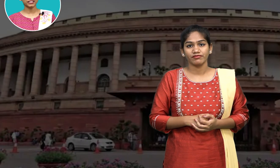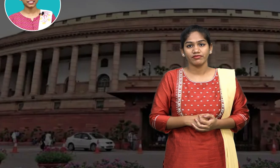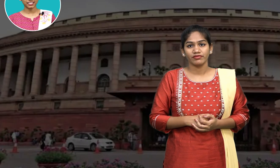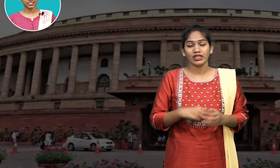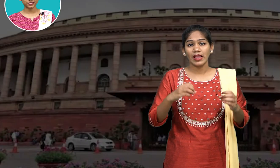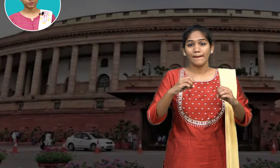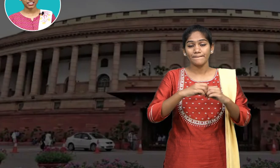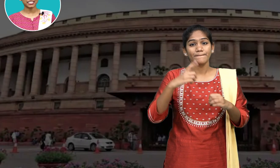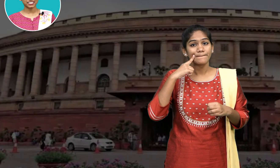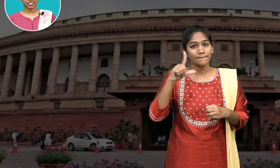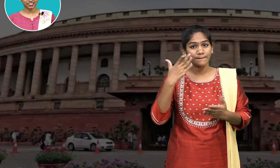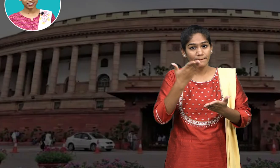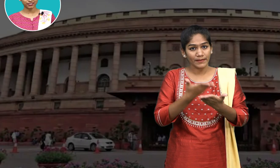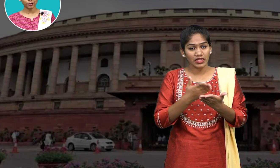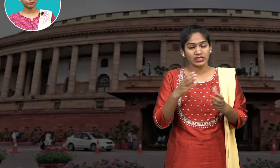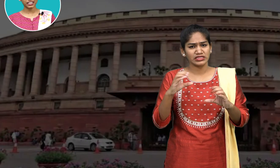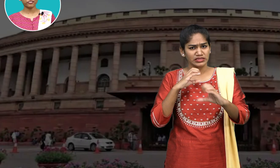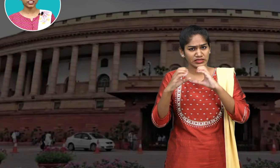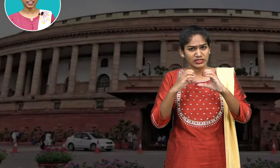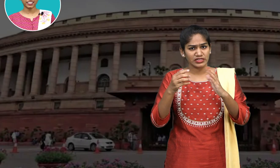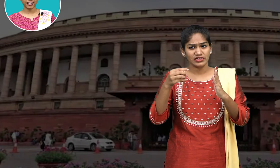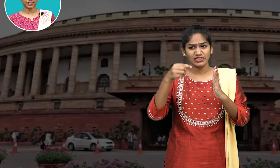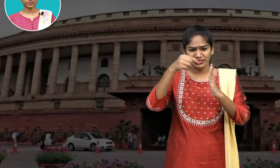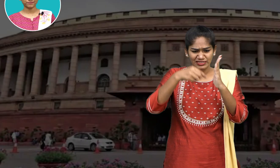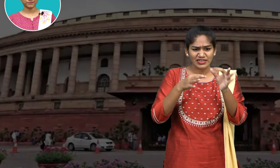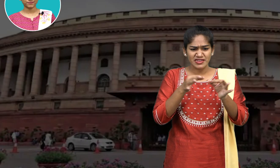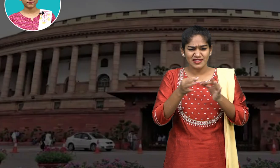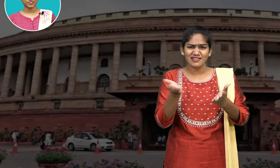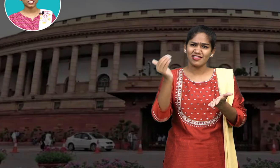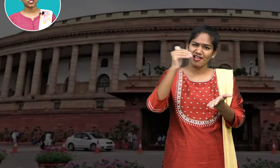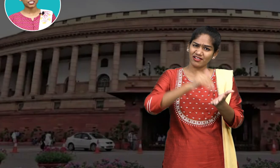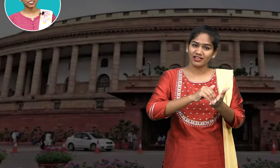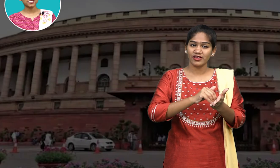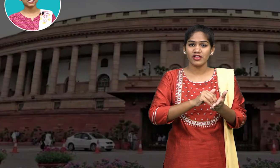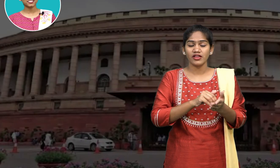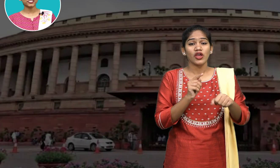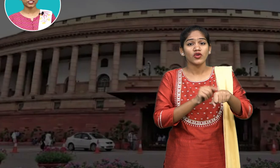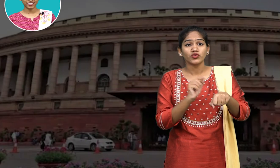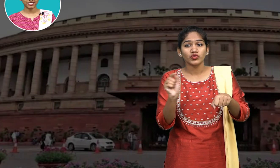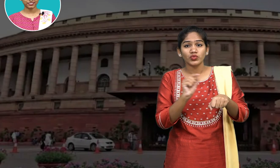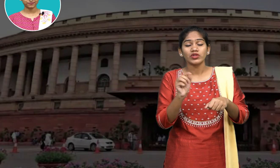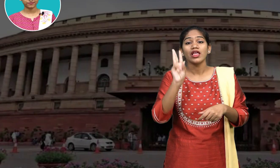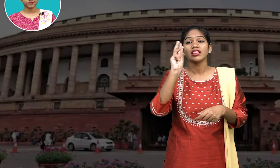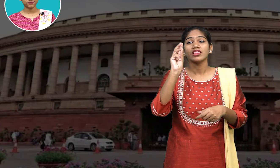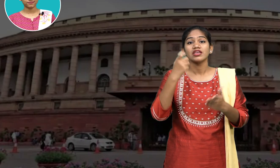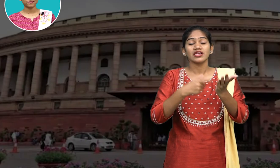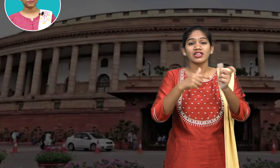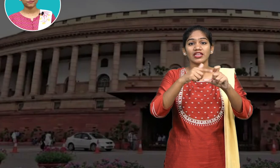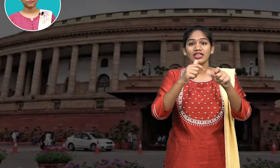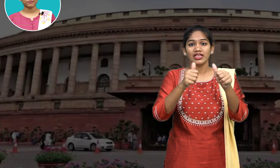The bill is discussed briefly again during the third reading.